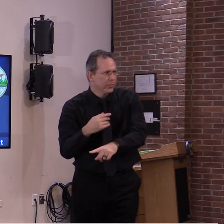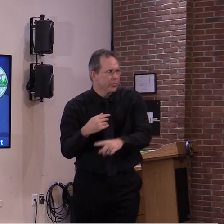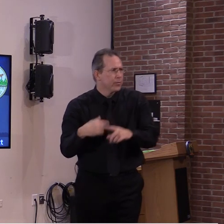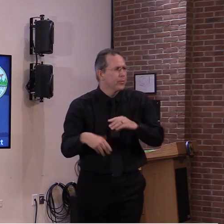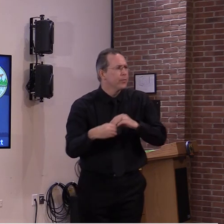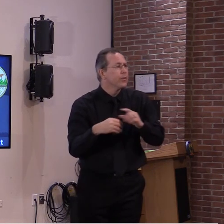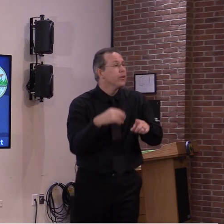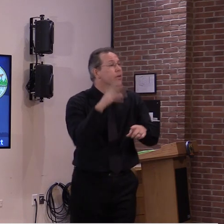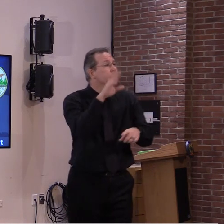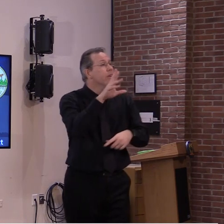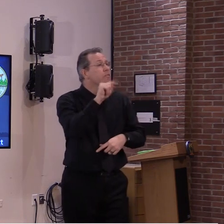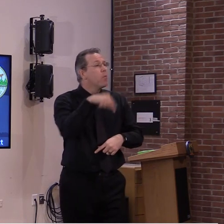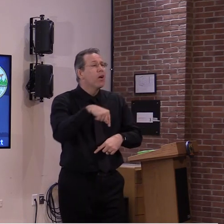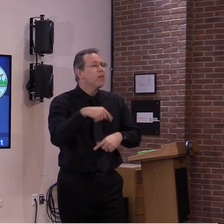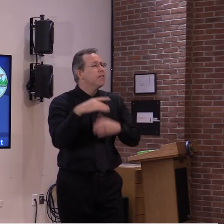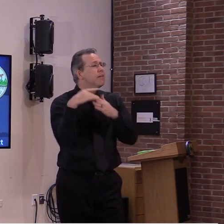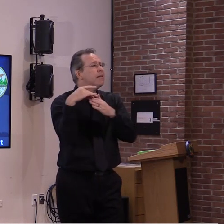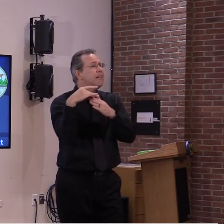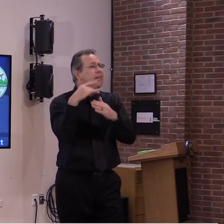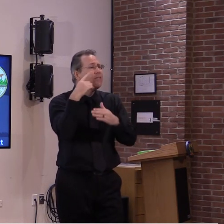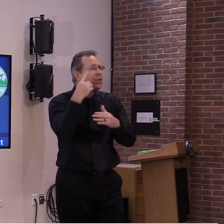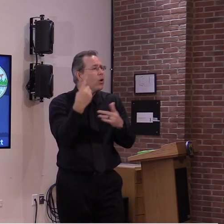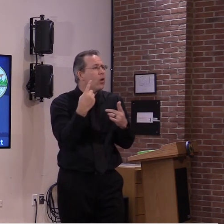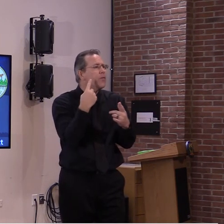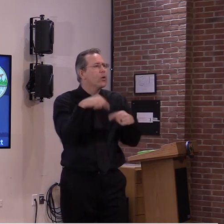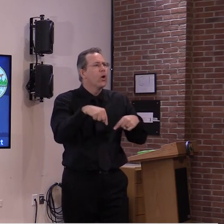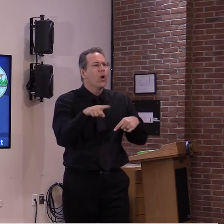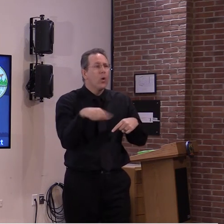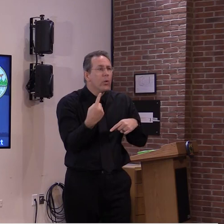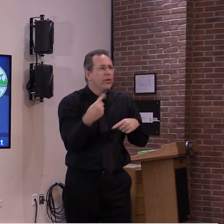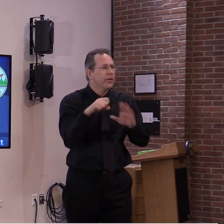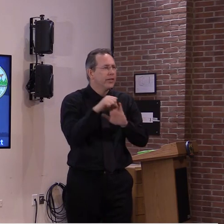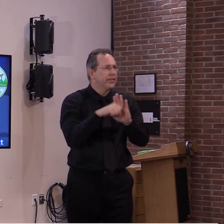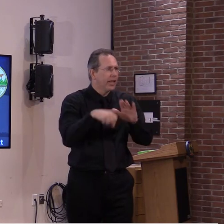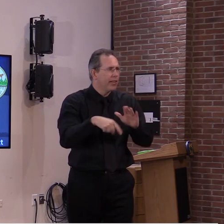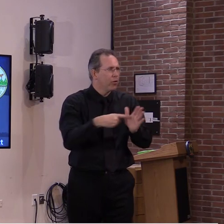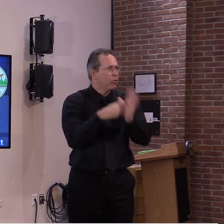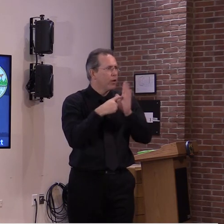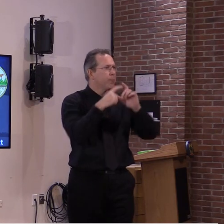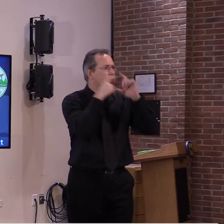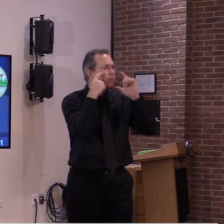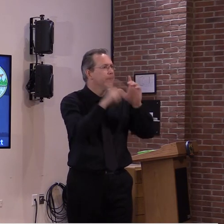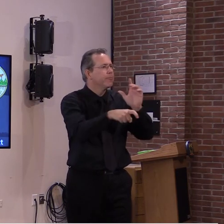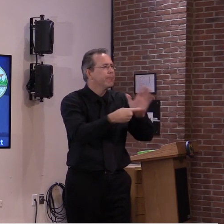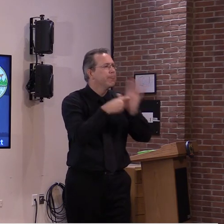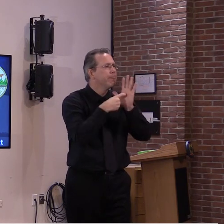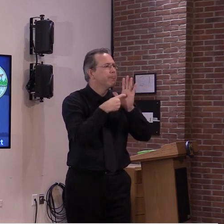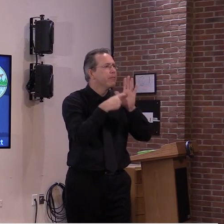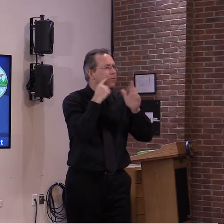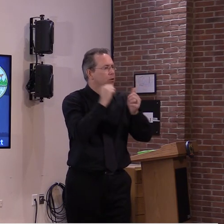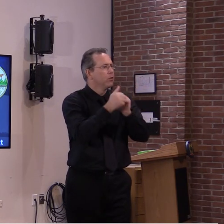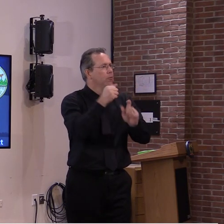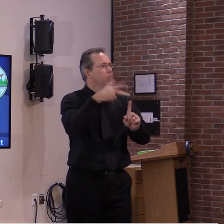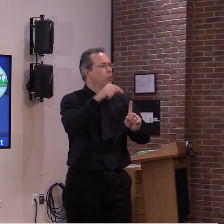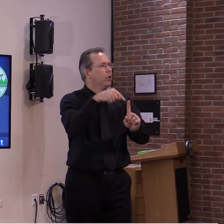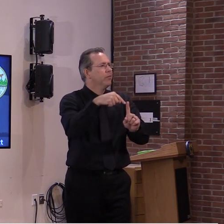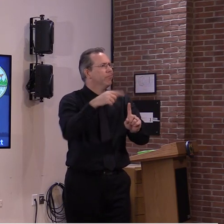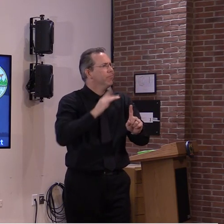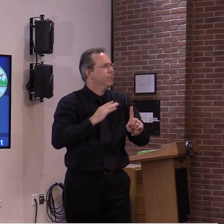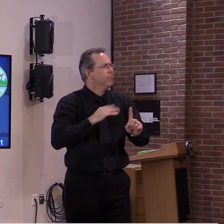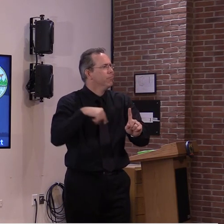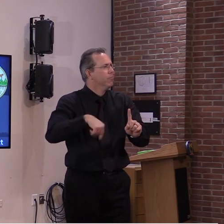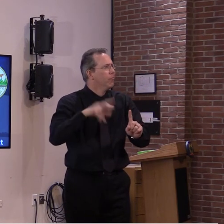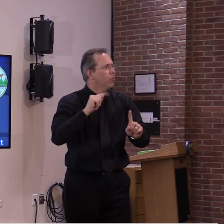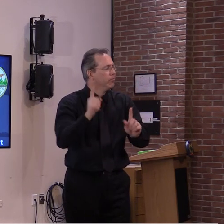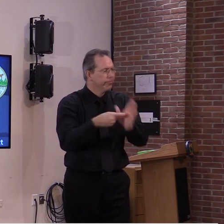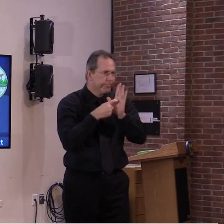probably the only state who required masks to be worn by those playing sports, youth sports and others. And I saw